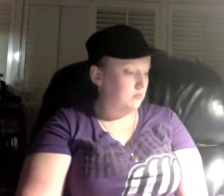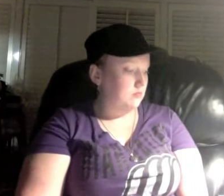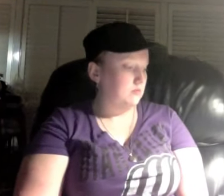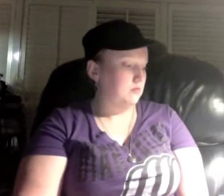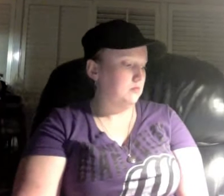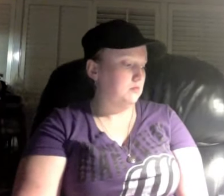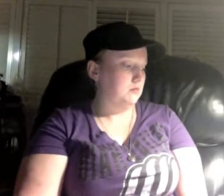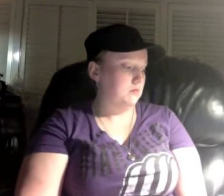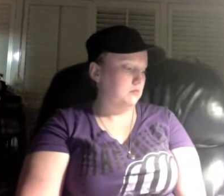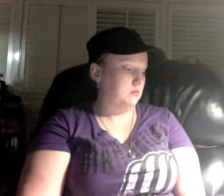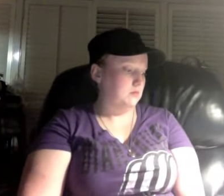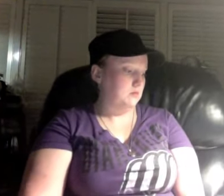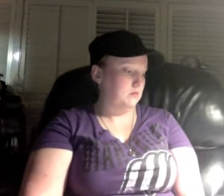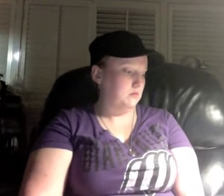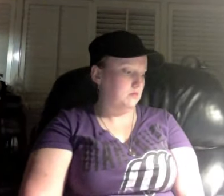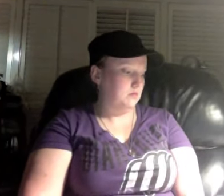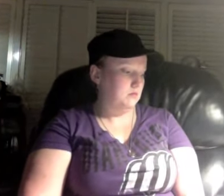passer-outers, or kids who are readers.